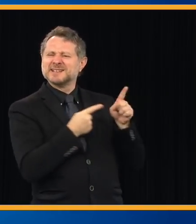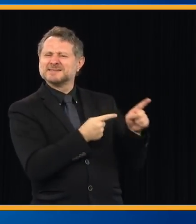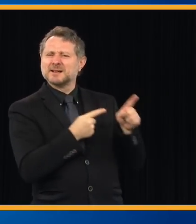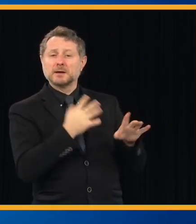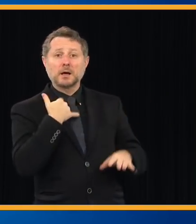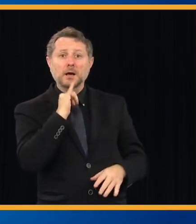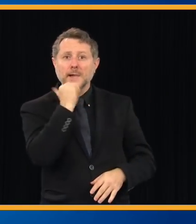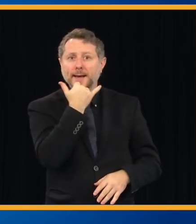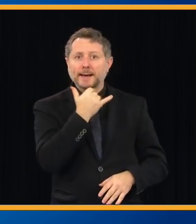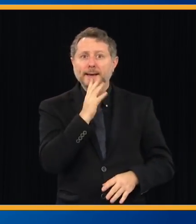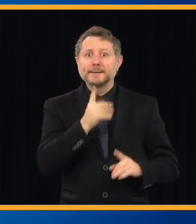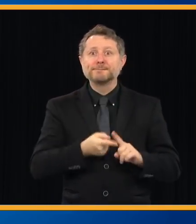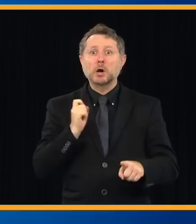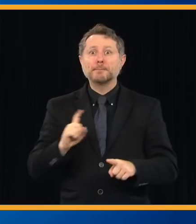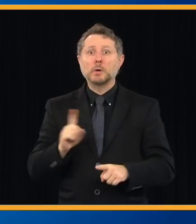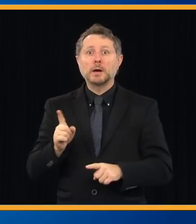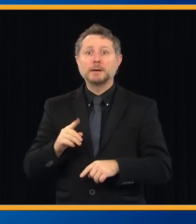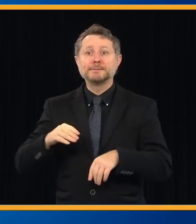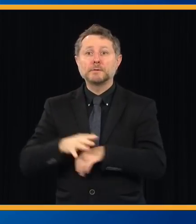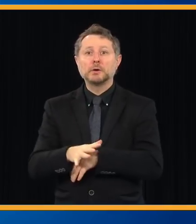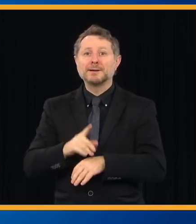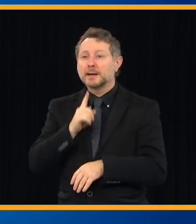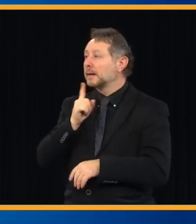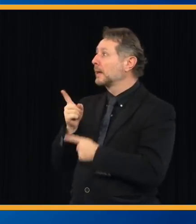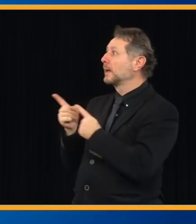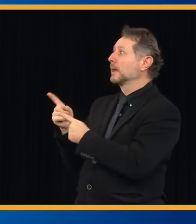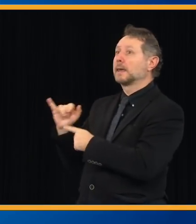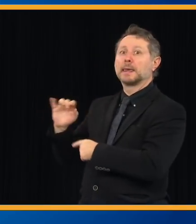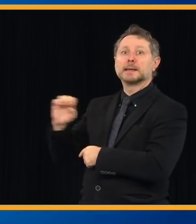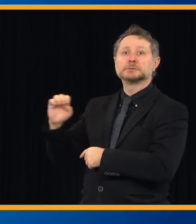come to the East Coast from China. It came from Europe.